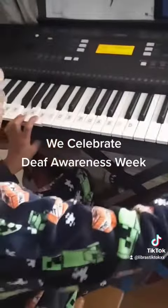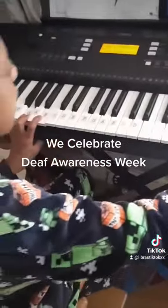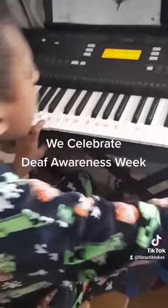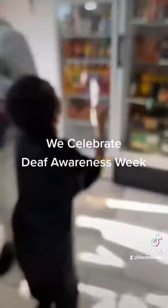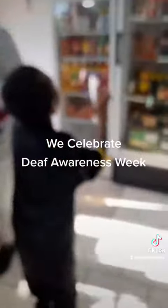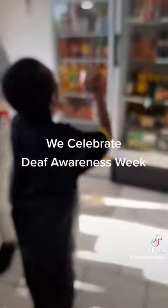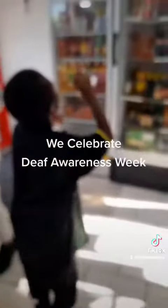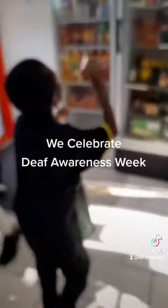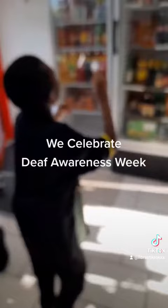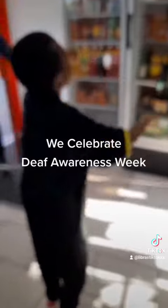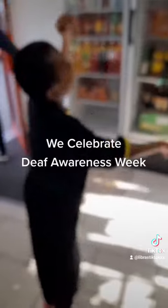Come in and film this